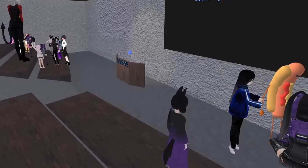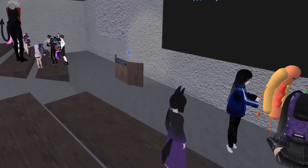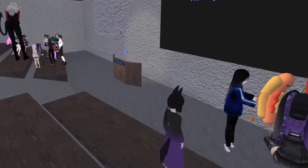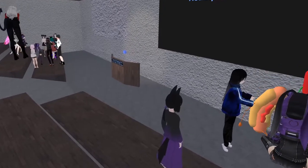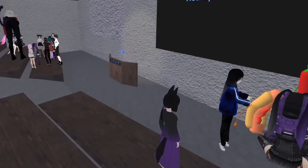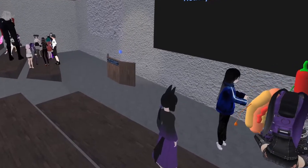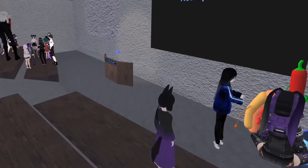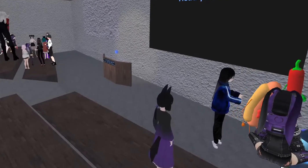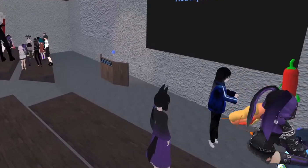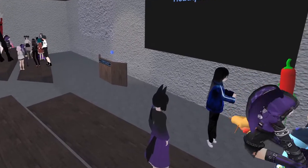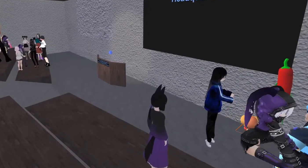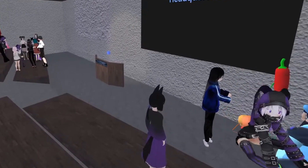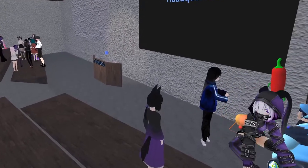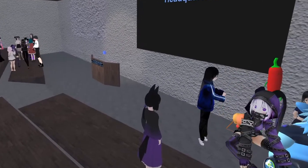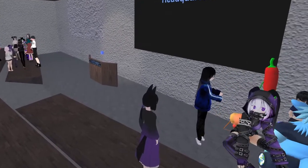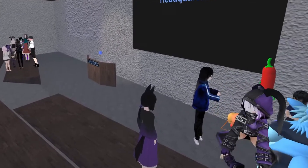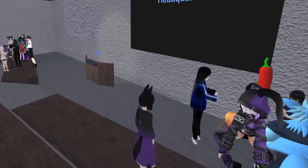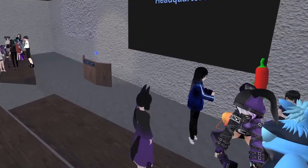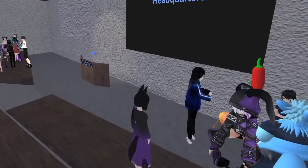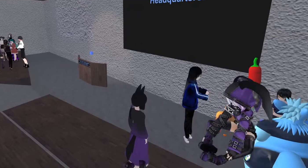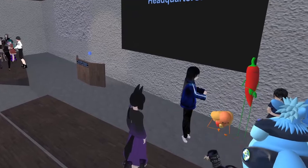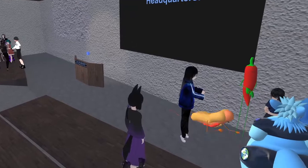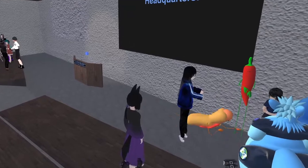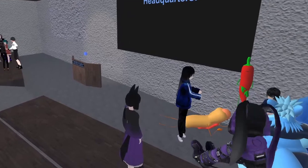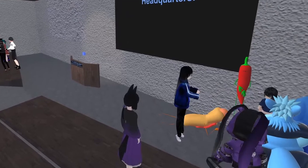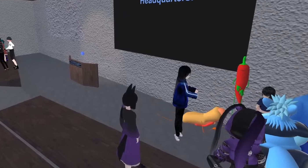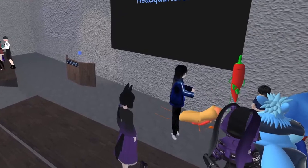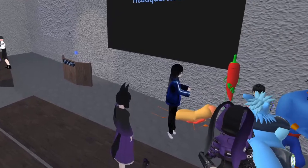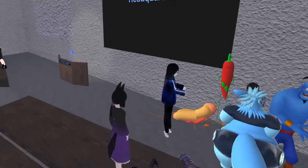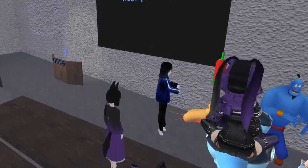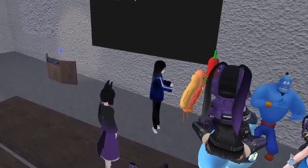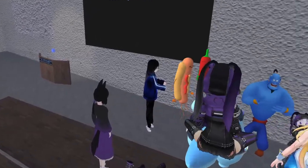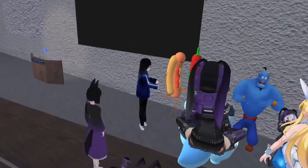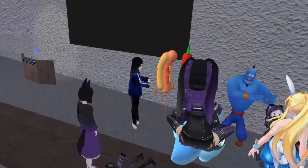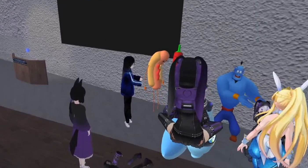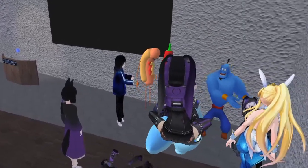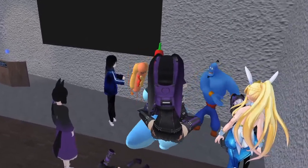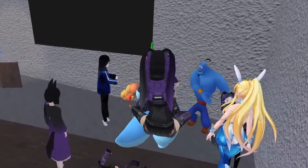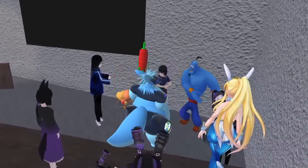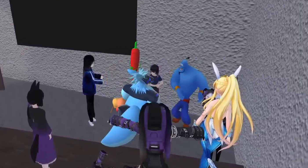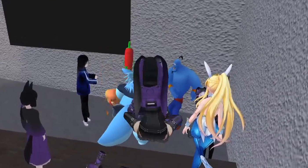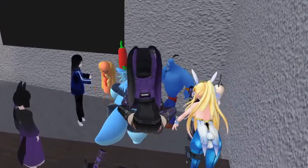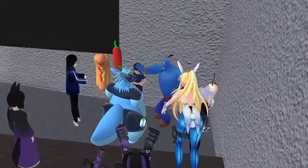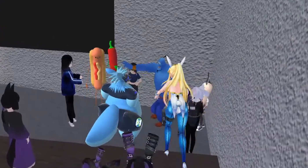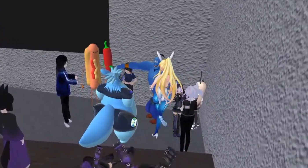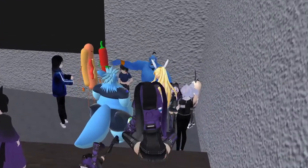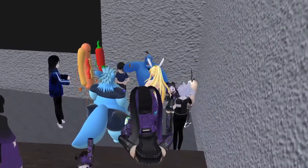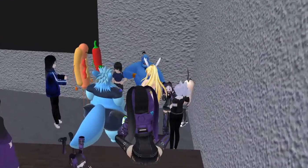will come in. instantly? I'll greet Oh, you. how about I'll have them make that's a really good idea. Establish who's and who. then I'll find them a table. I think we If should somebody have the brings party them